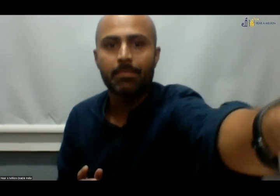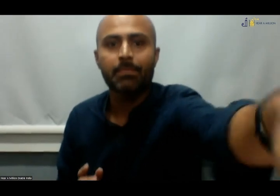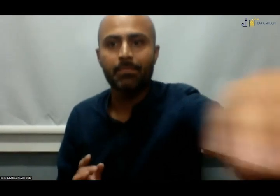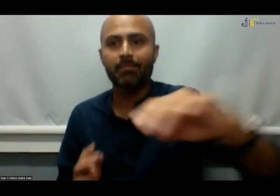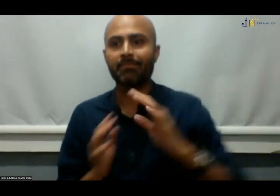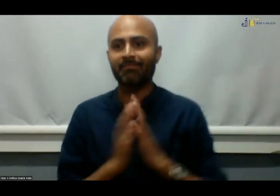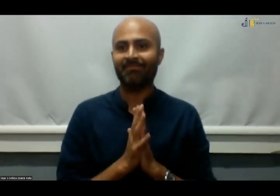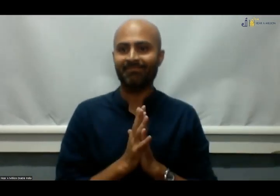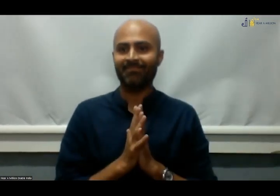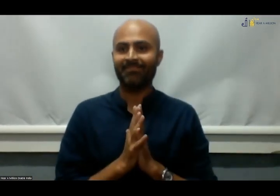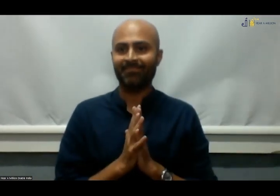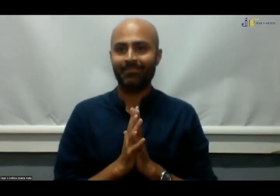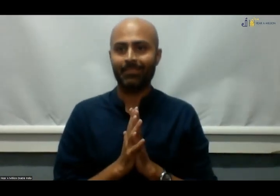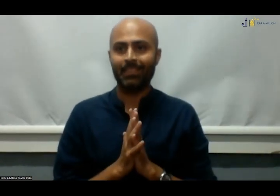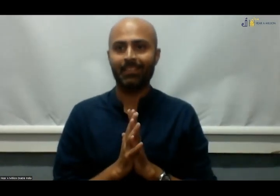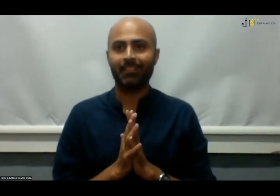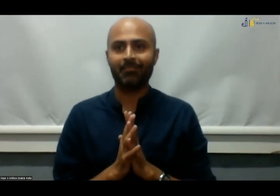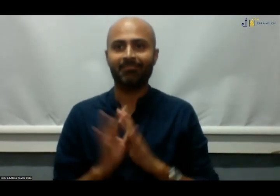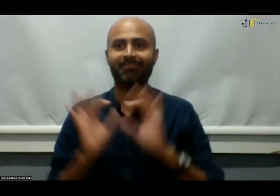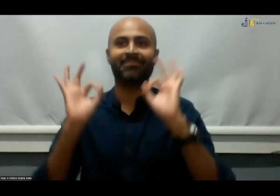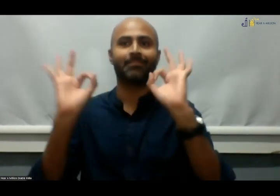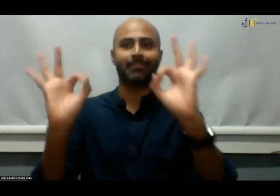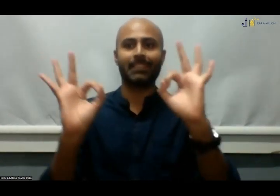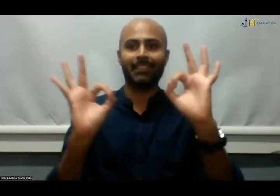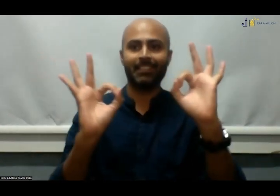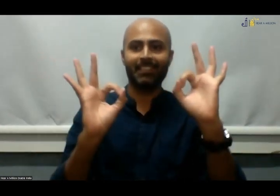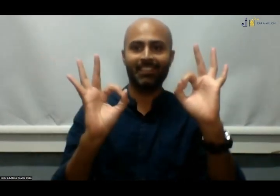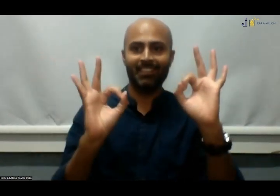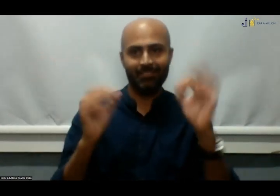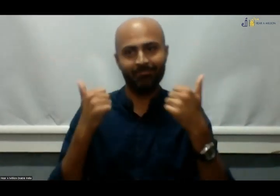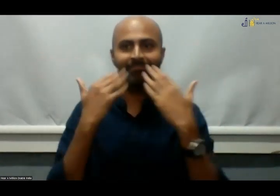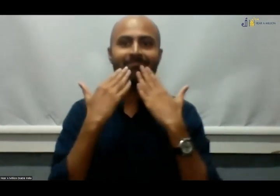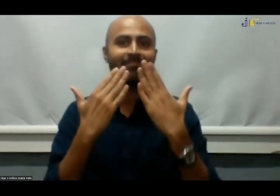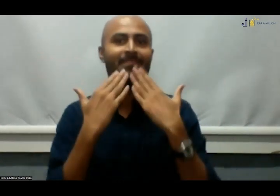space now. Everyone can see my sign.